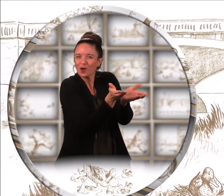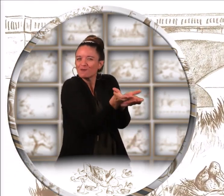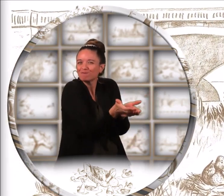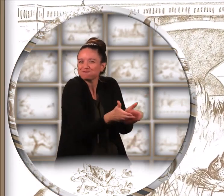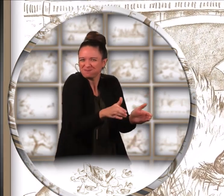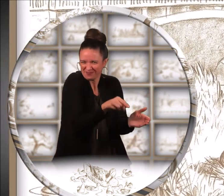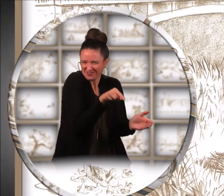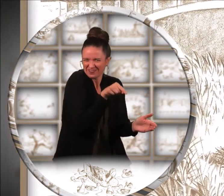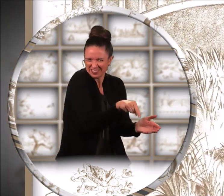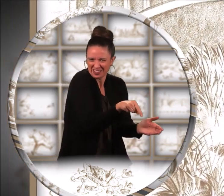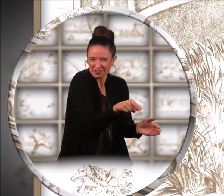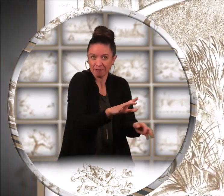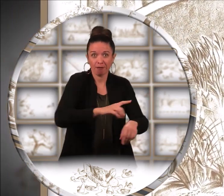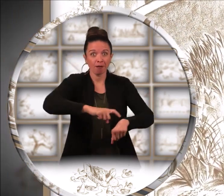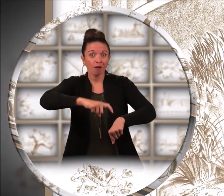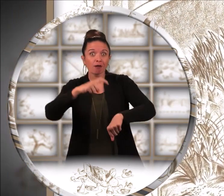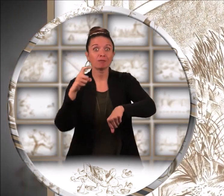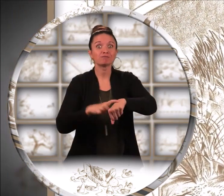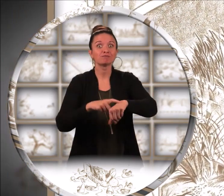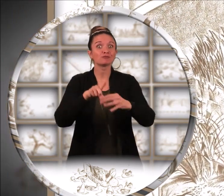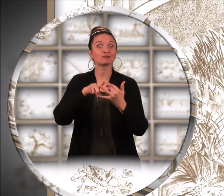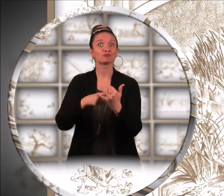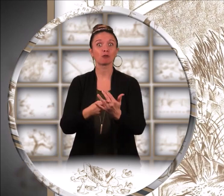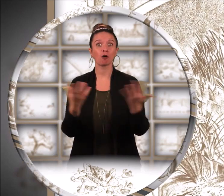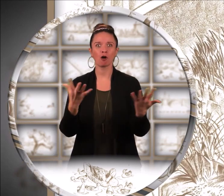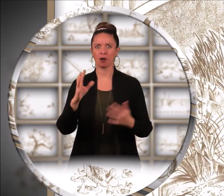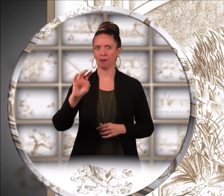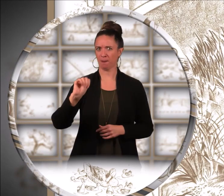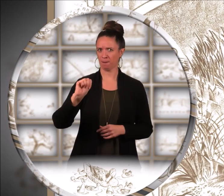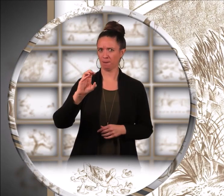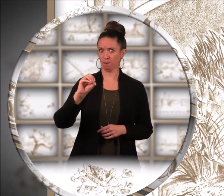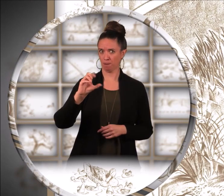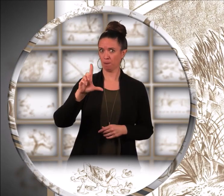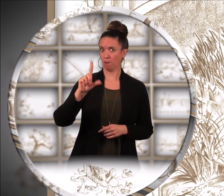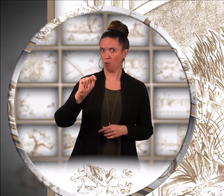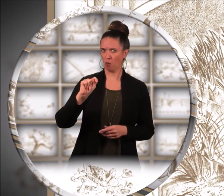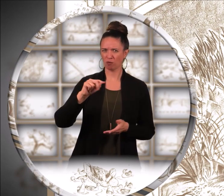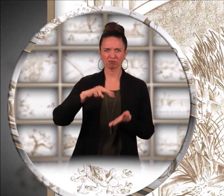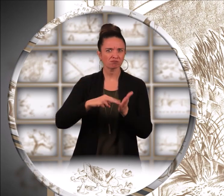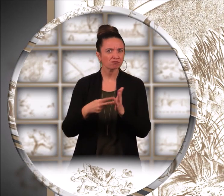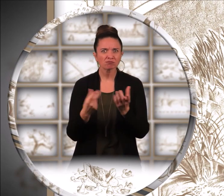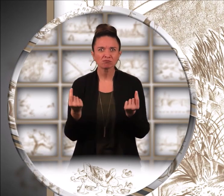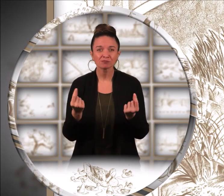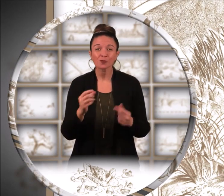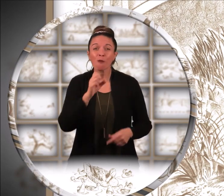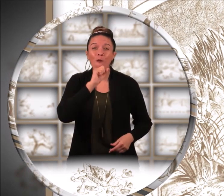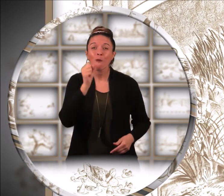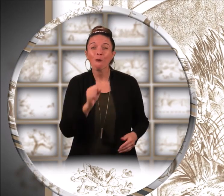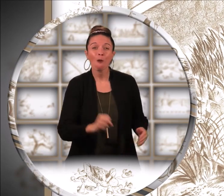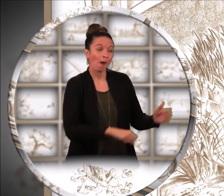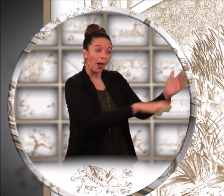And only just in time, for now they were beginning to molt.